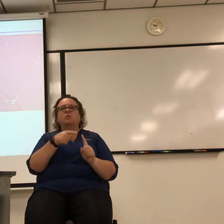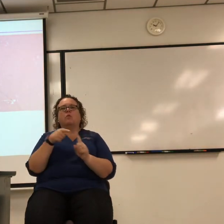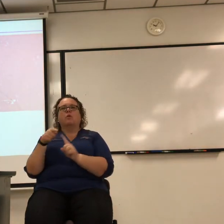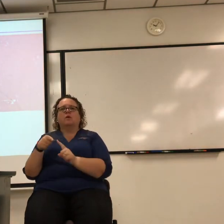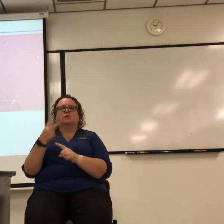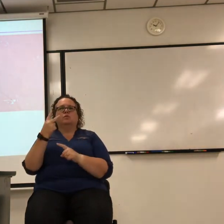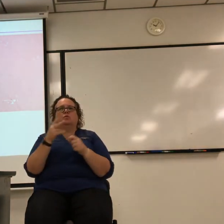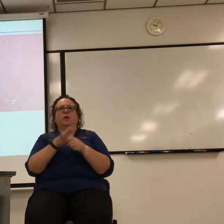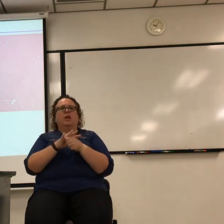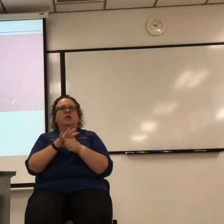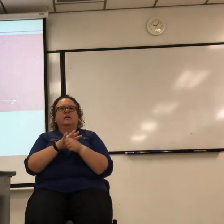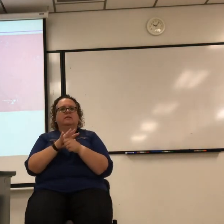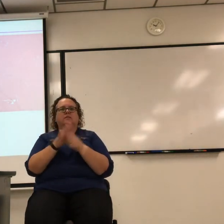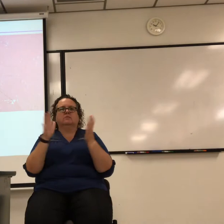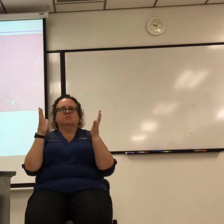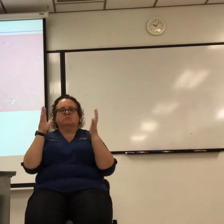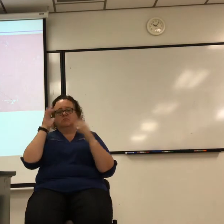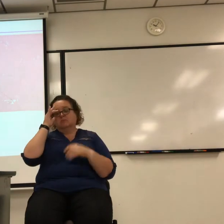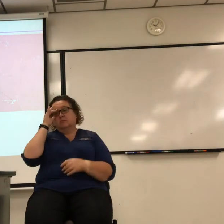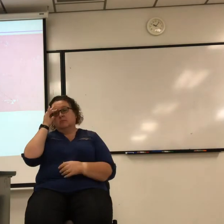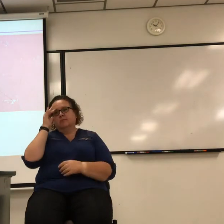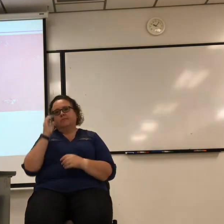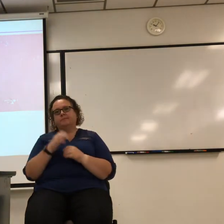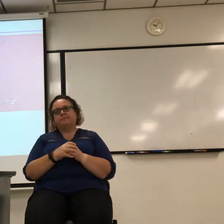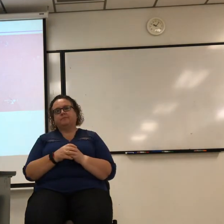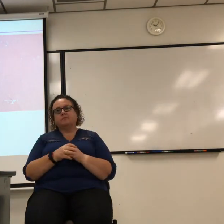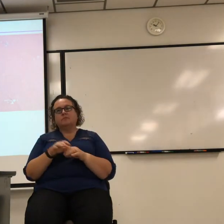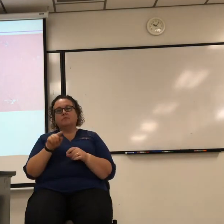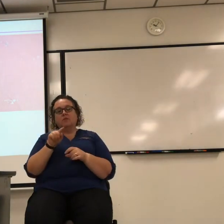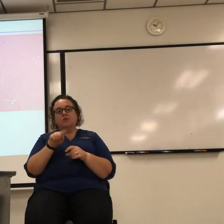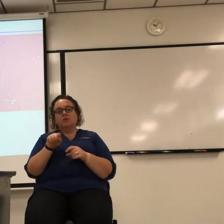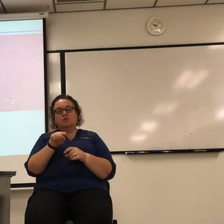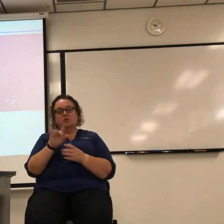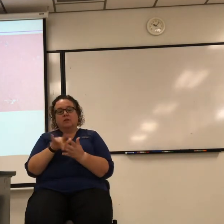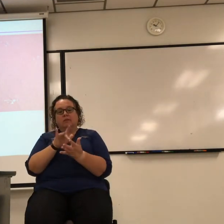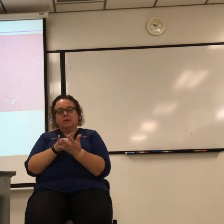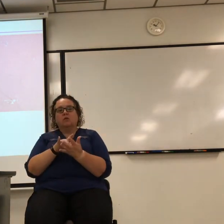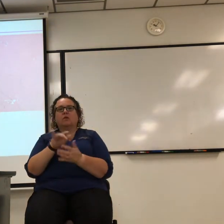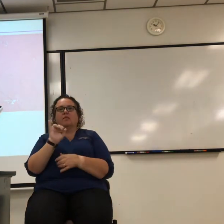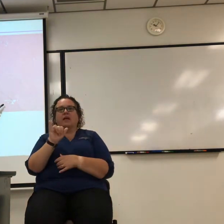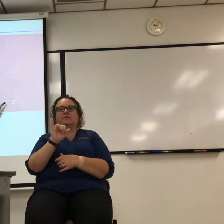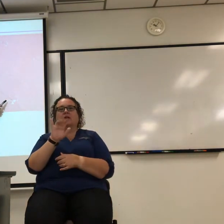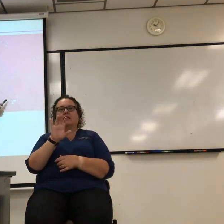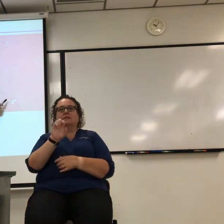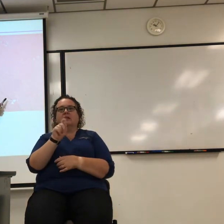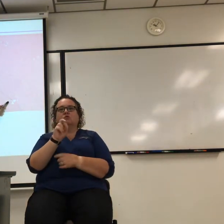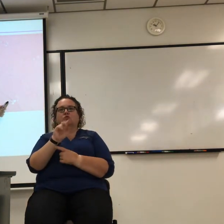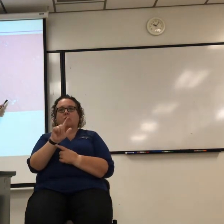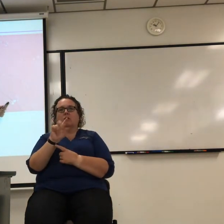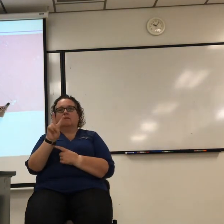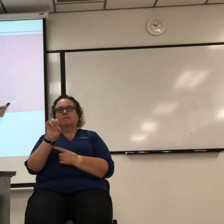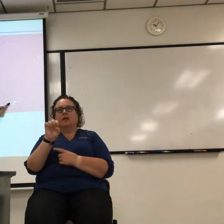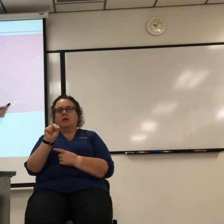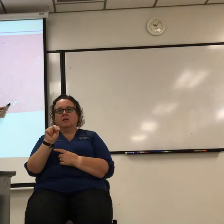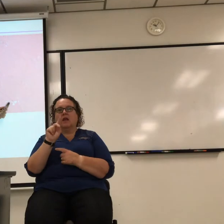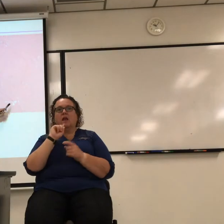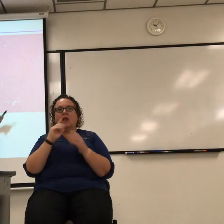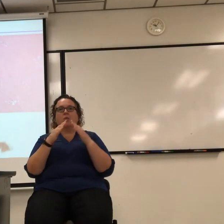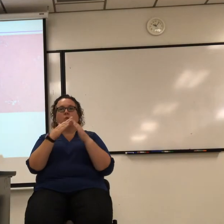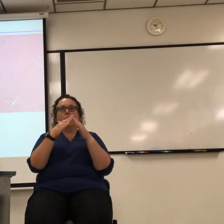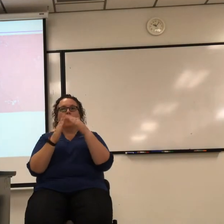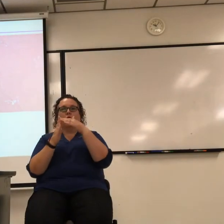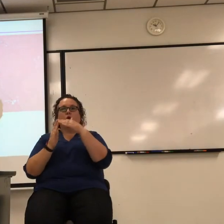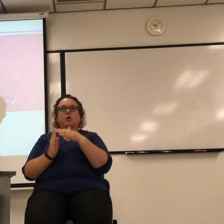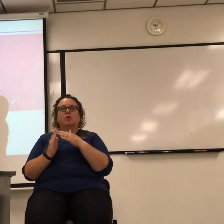areas. The little circle in the middle, that's the central vein. At the corners, you have what's called the portal triad.